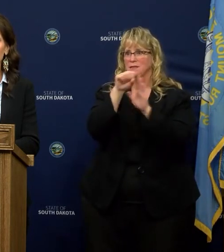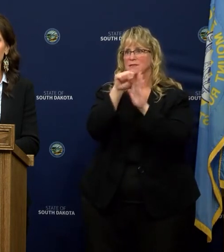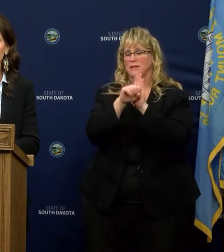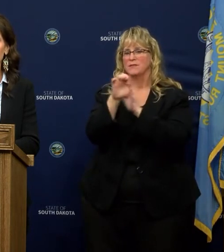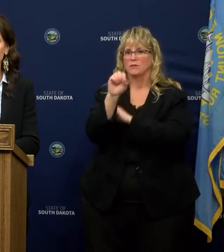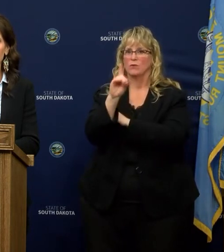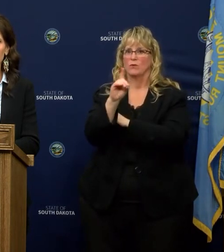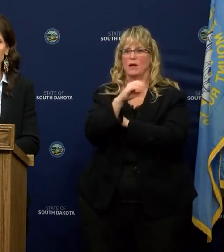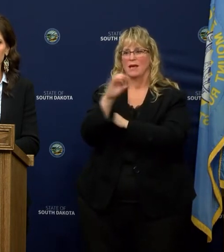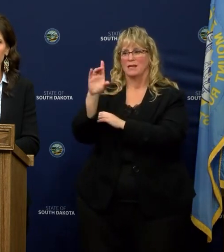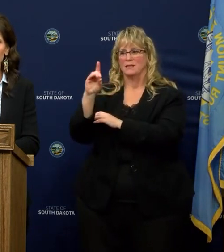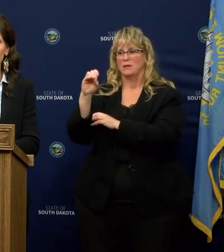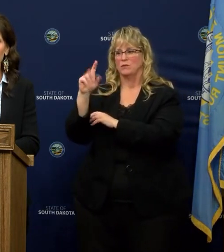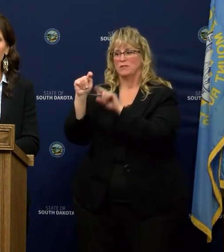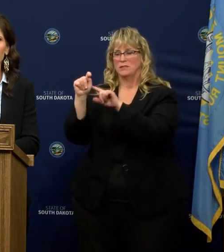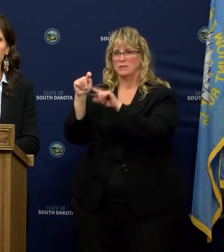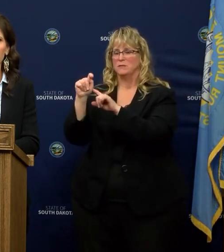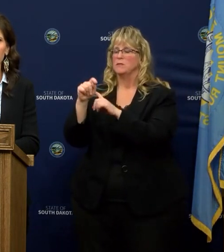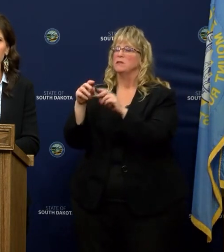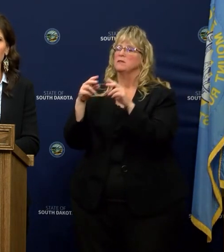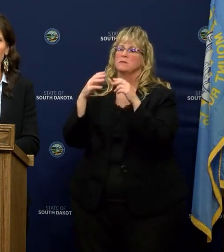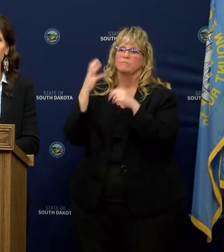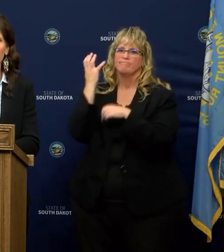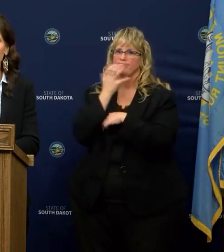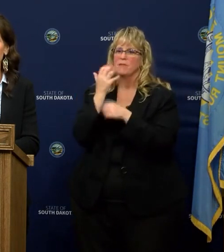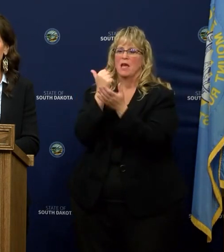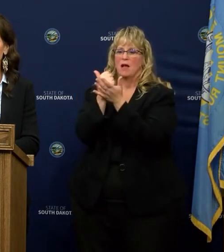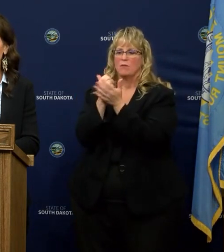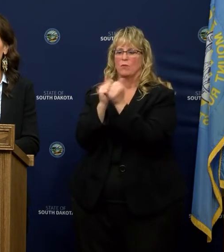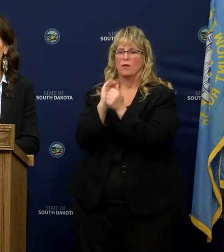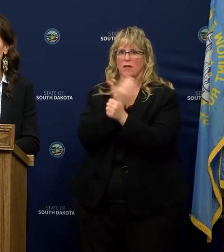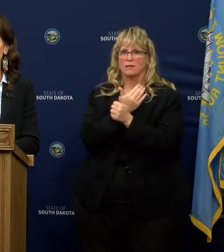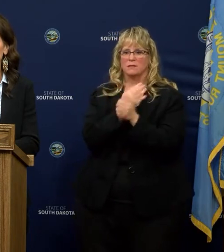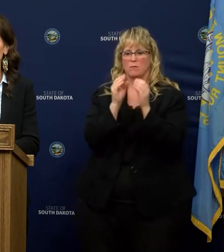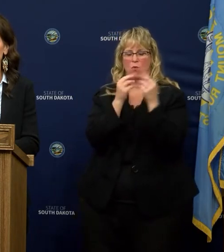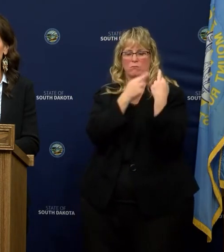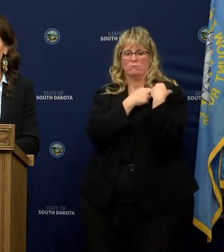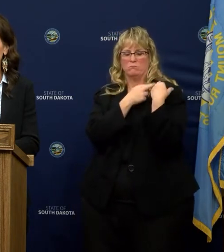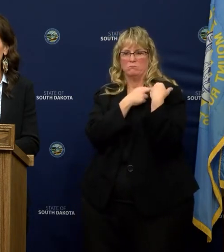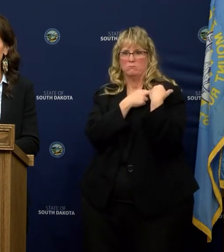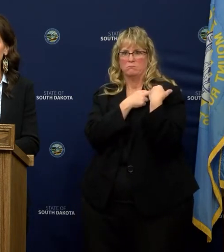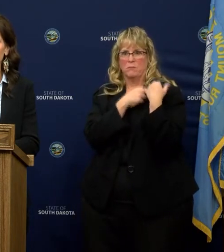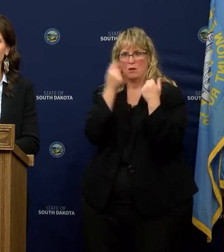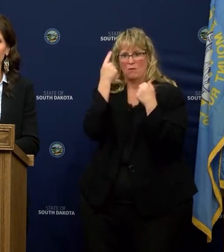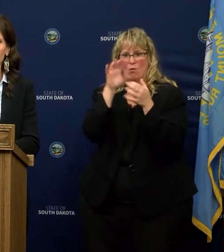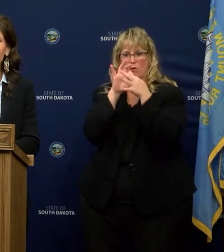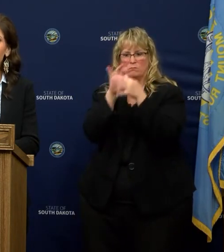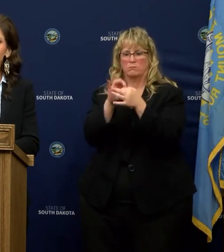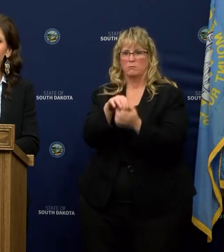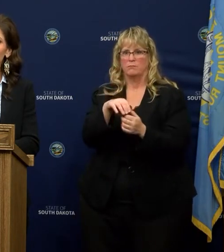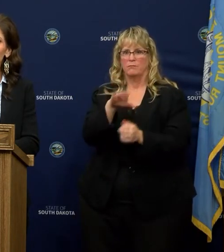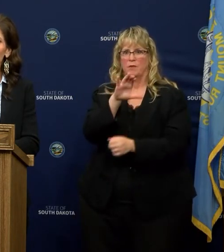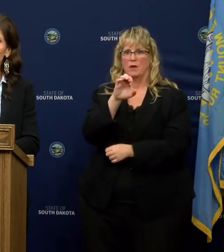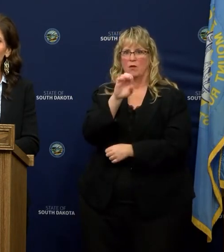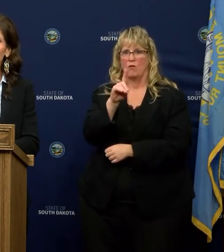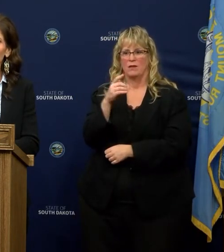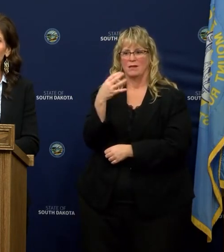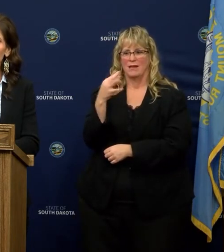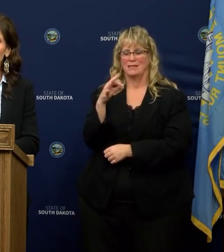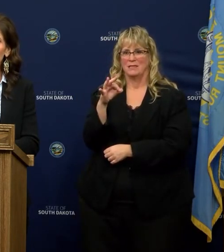Dakota, and DOT has been incredibly helpful to us as well in responding to extra duties and responsibilities. The capacity to do